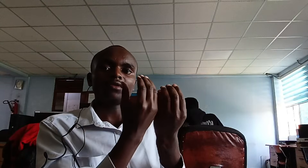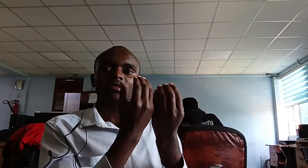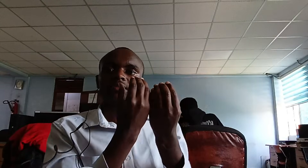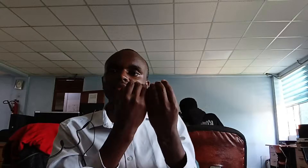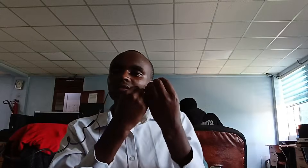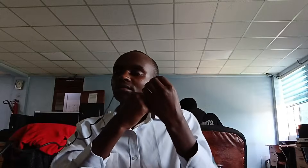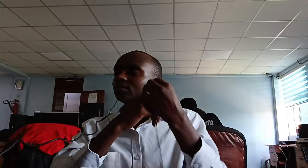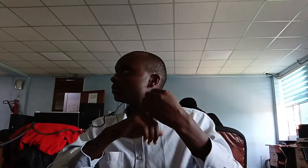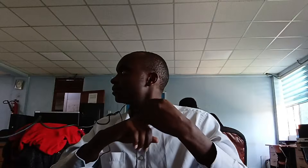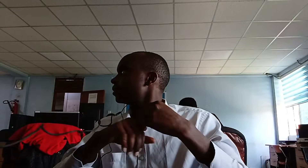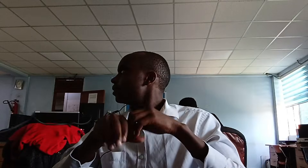community.